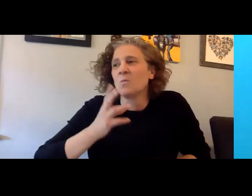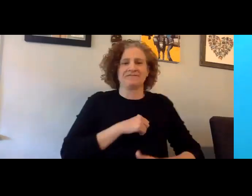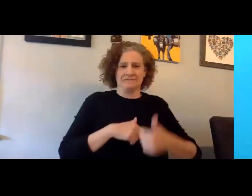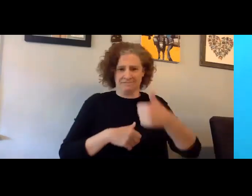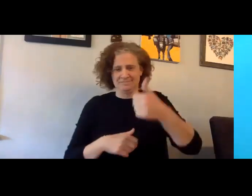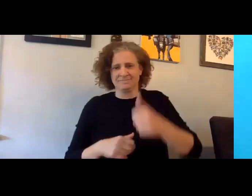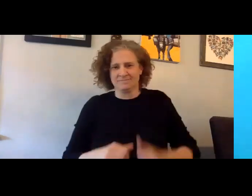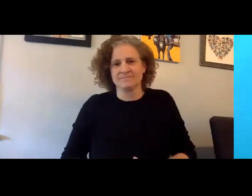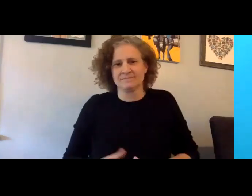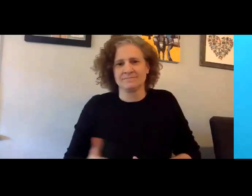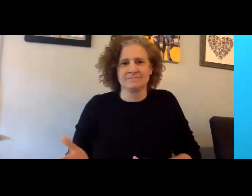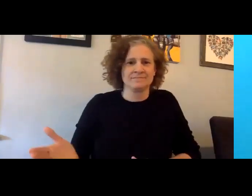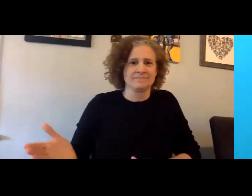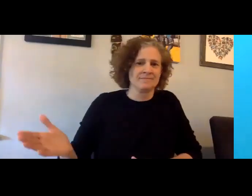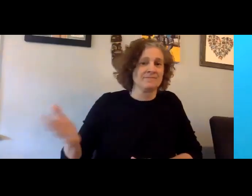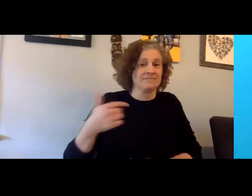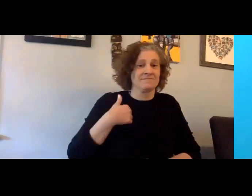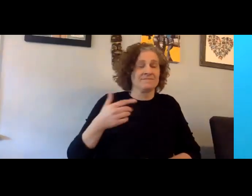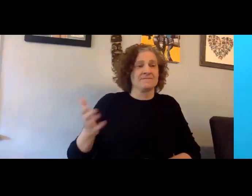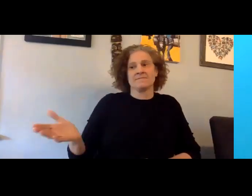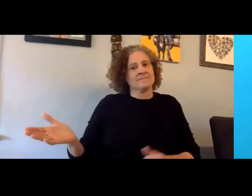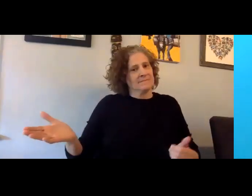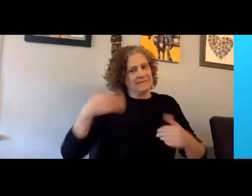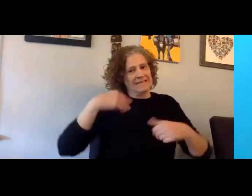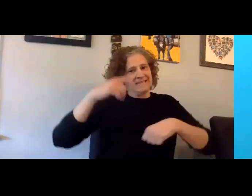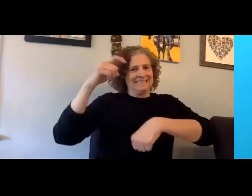Okay, I would